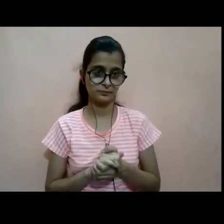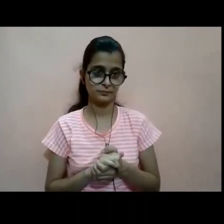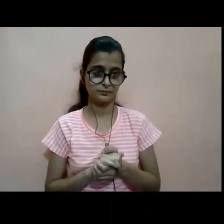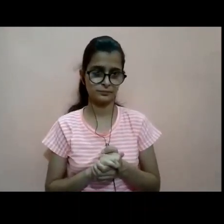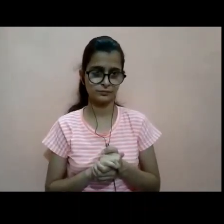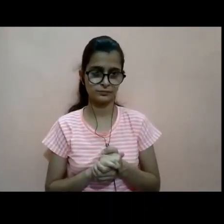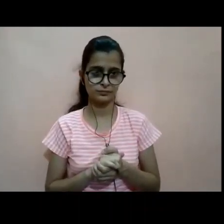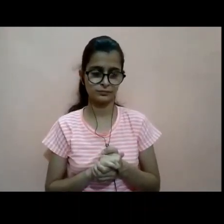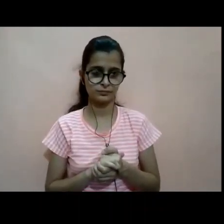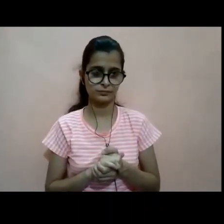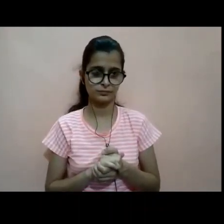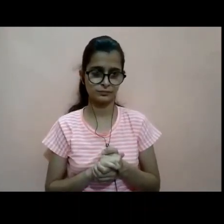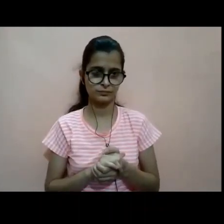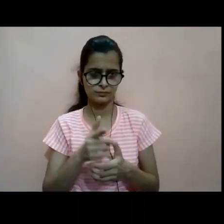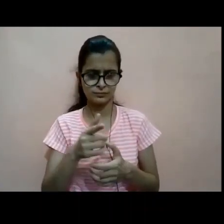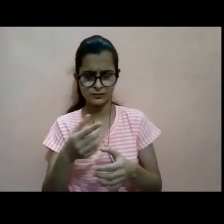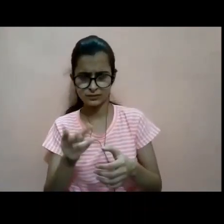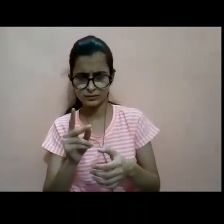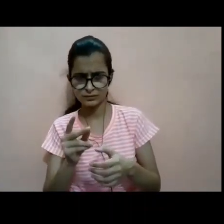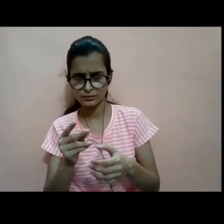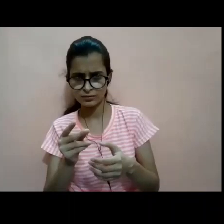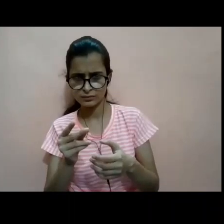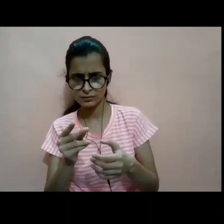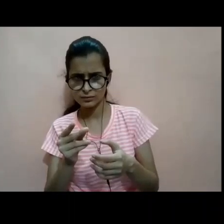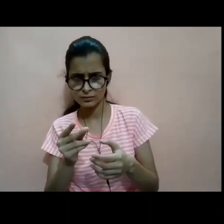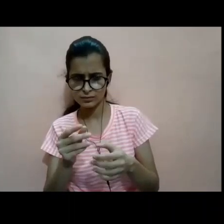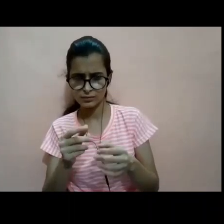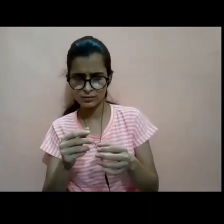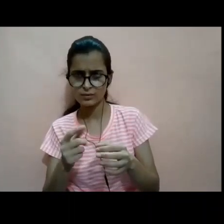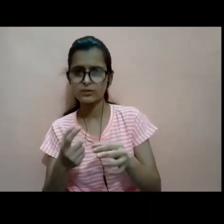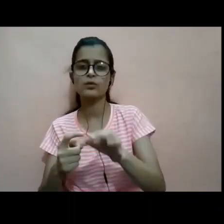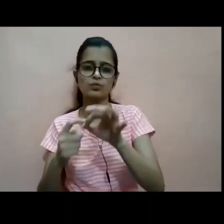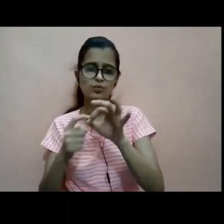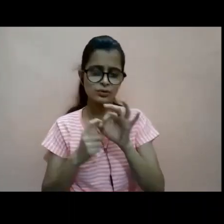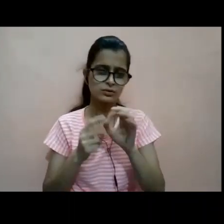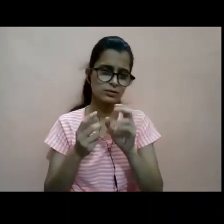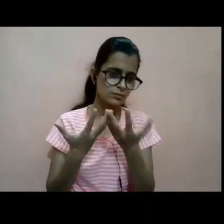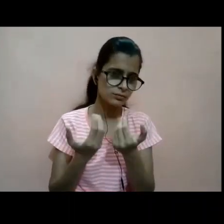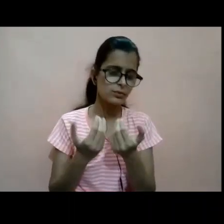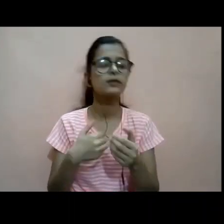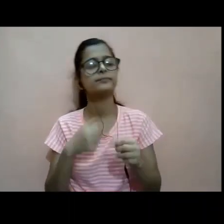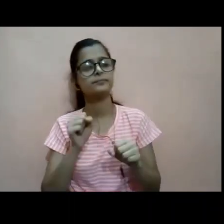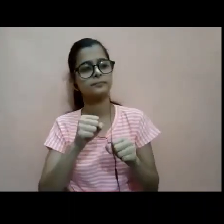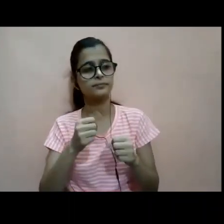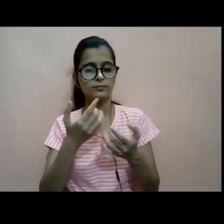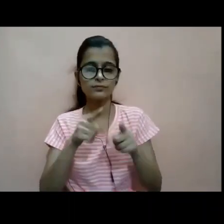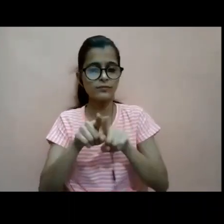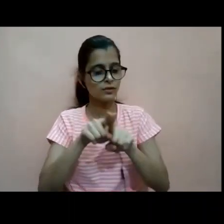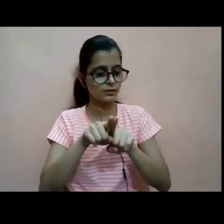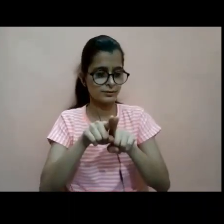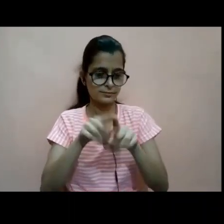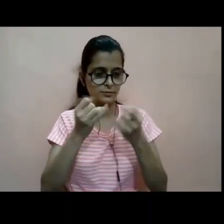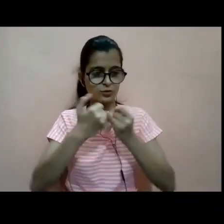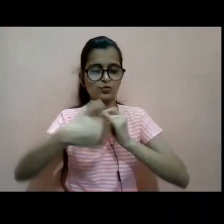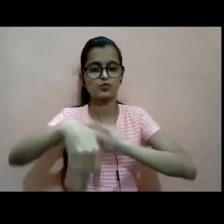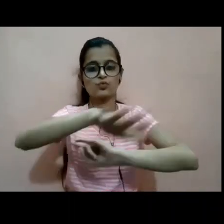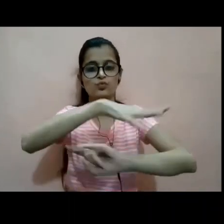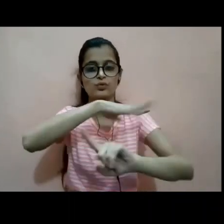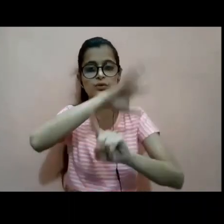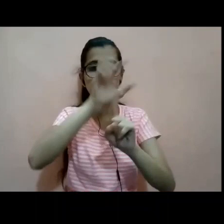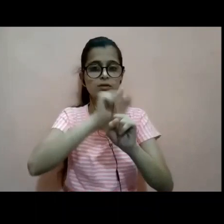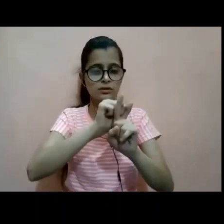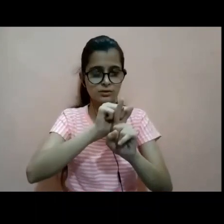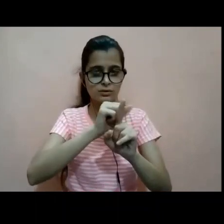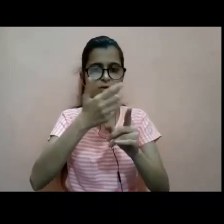I think I struggled to get the question. Yes, sir. Sometime in some sociocultural context or